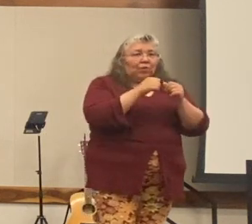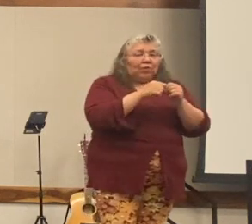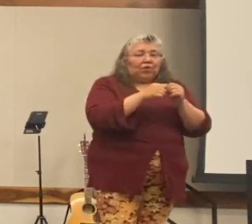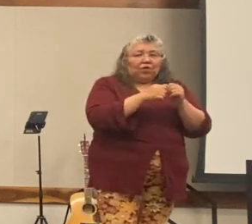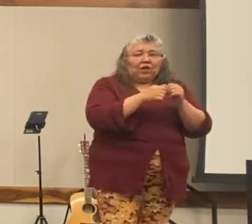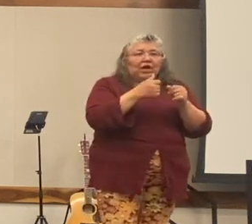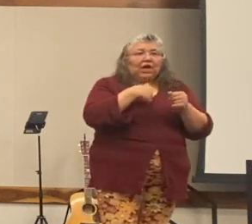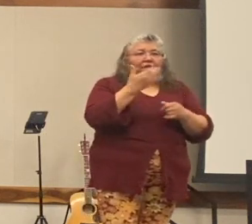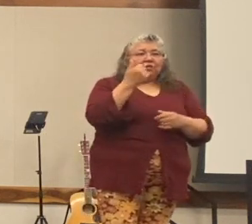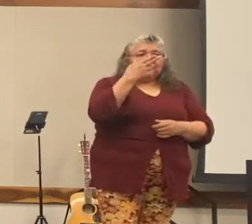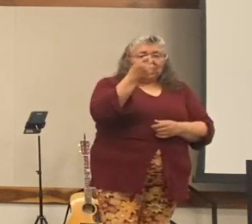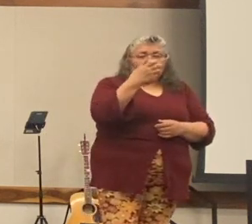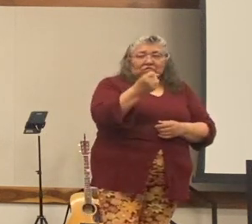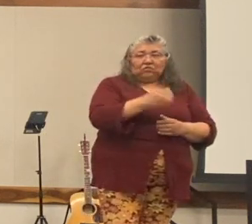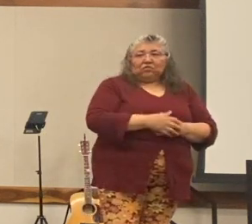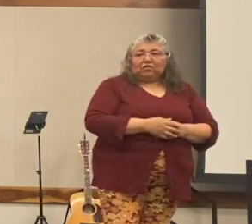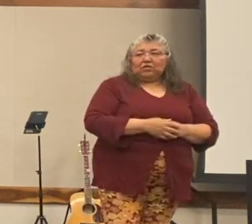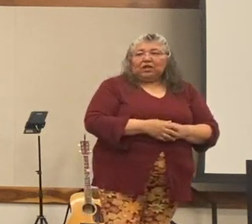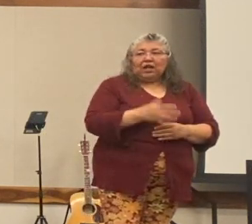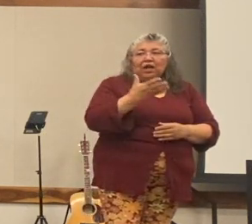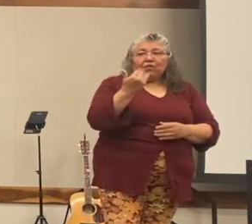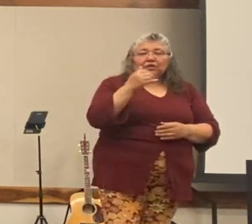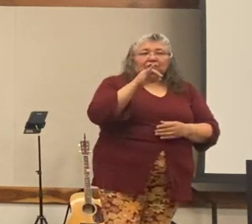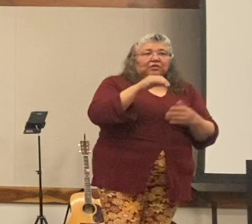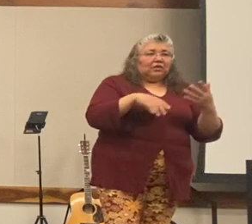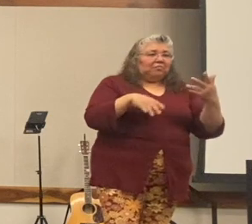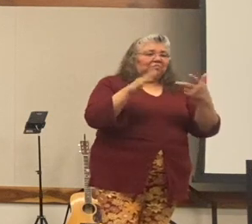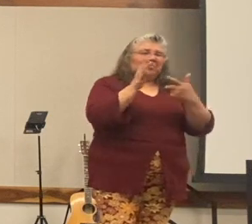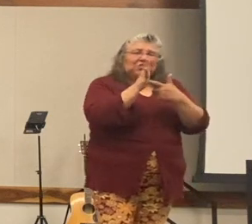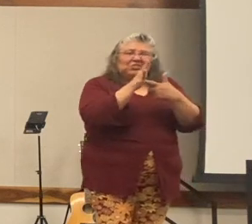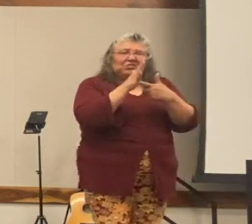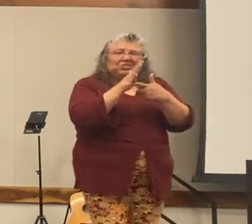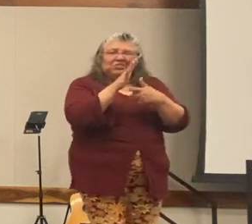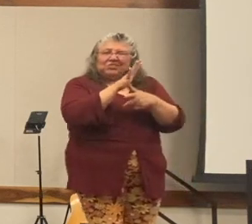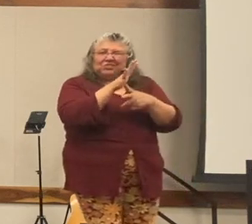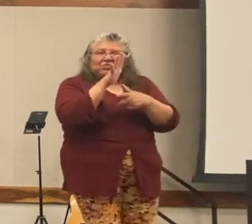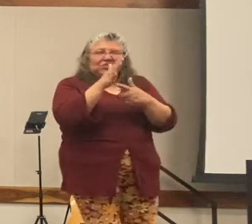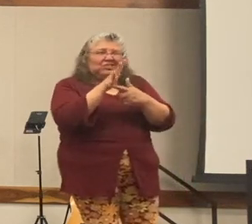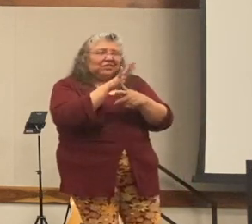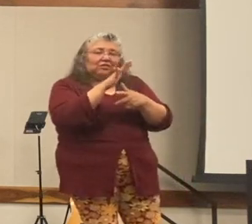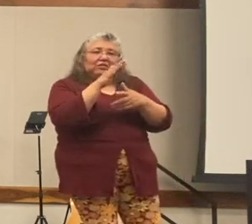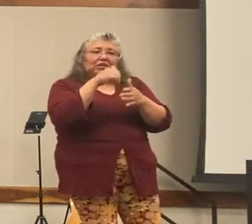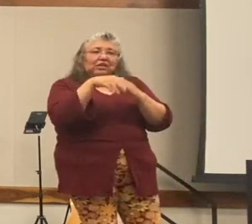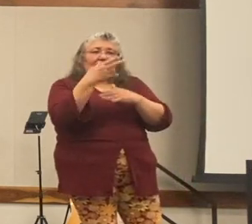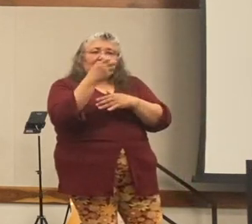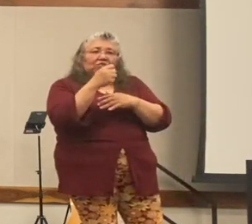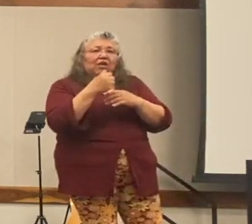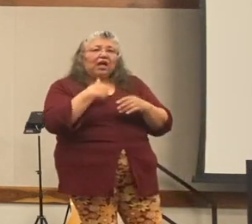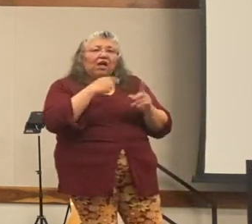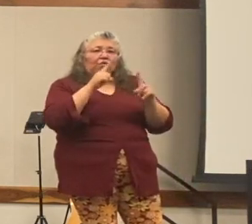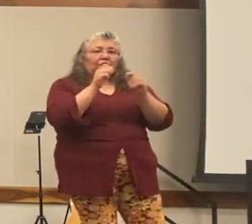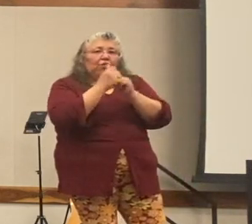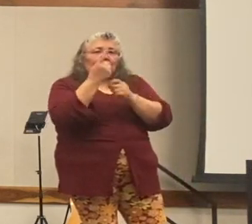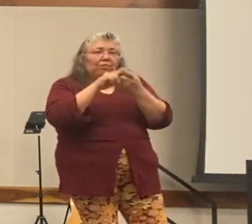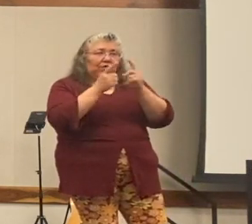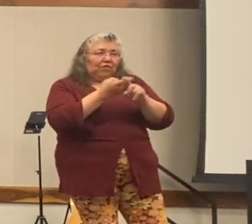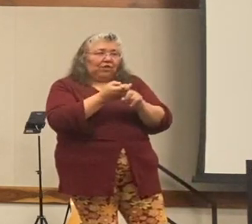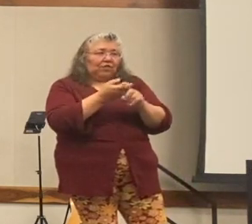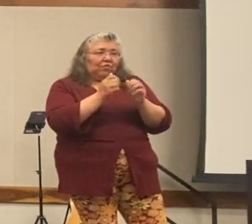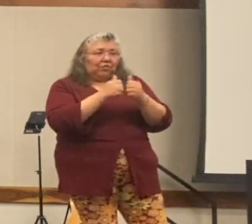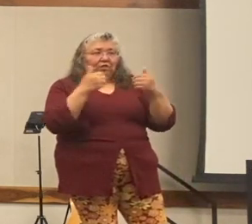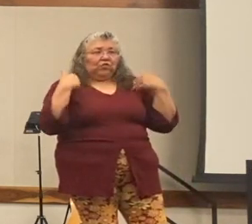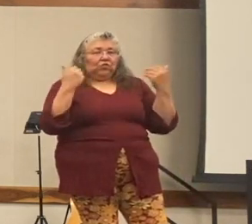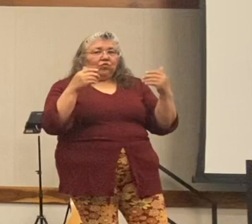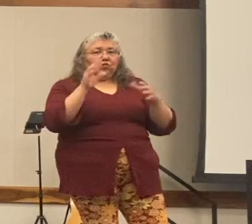in high school, I was a junior, maybe a senior in high school, and I went with one of my friends with his youth